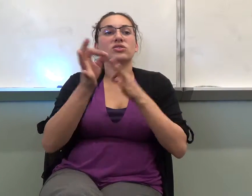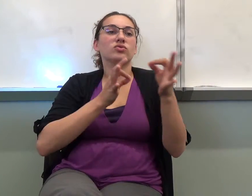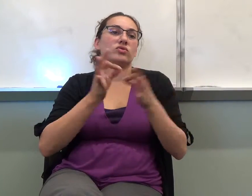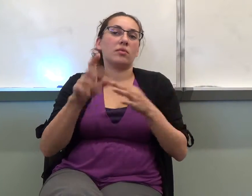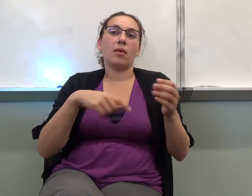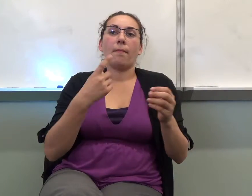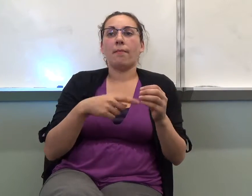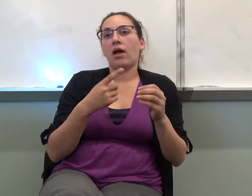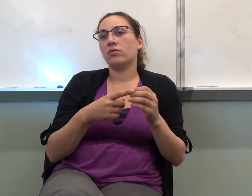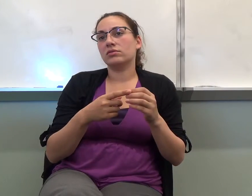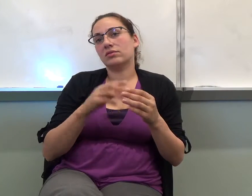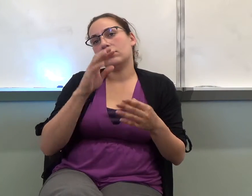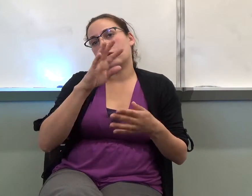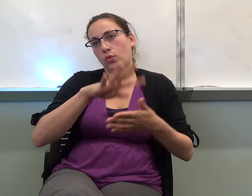want you to describe it.